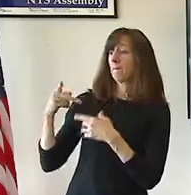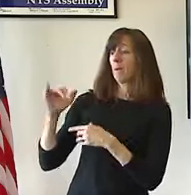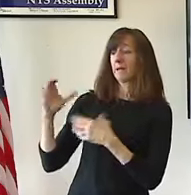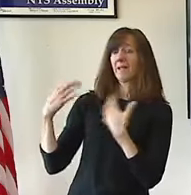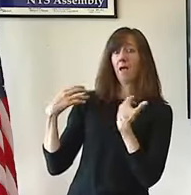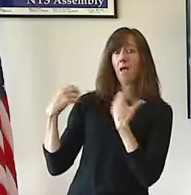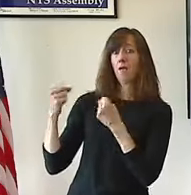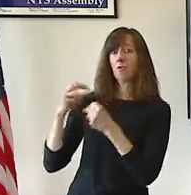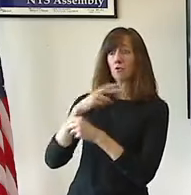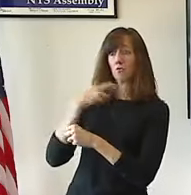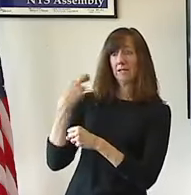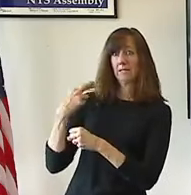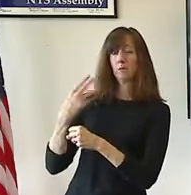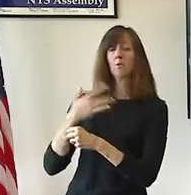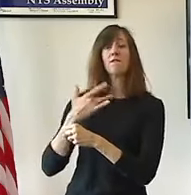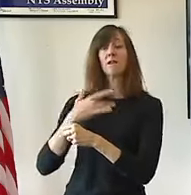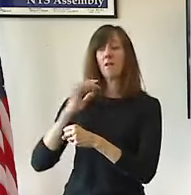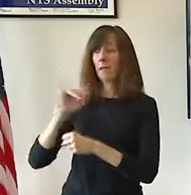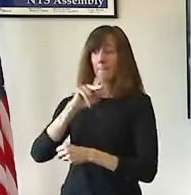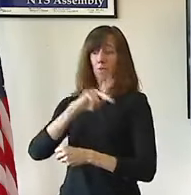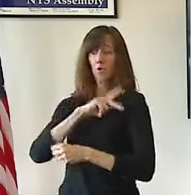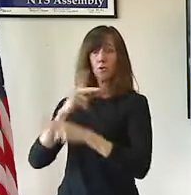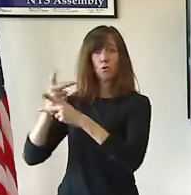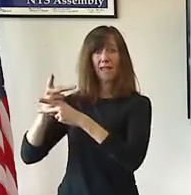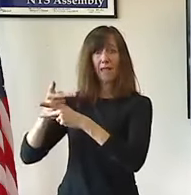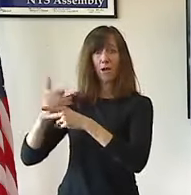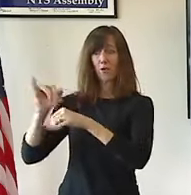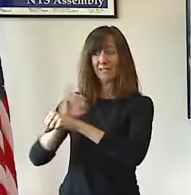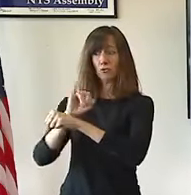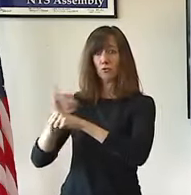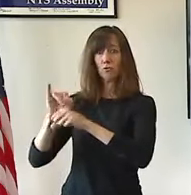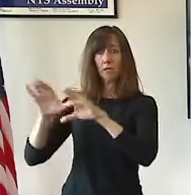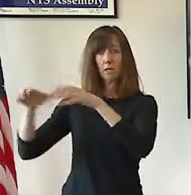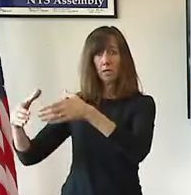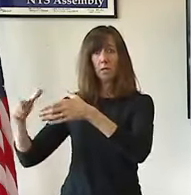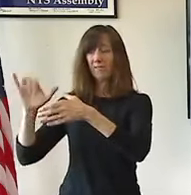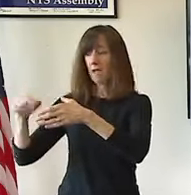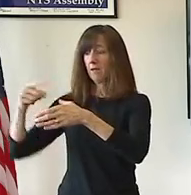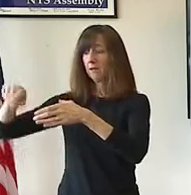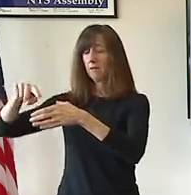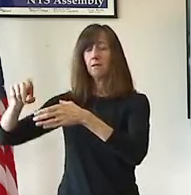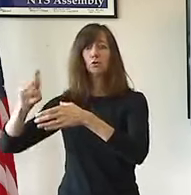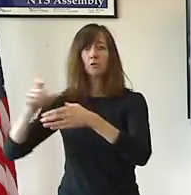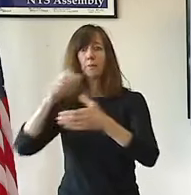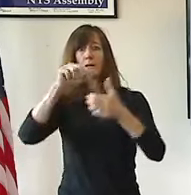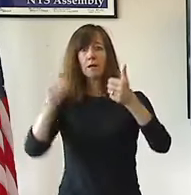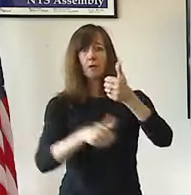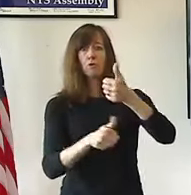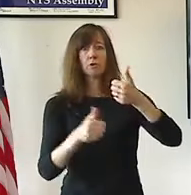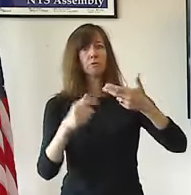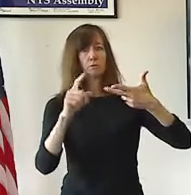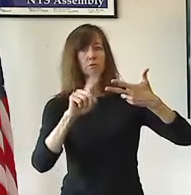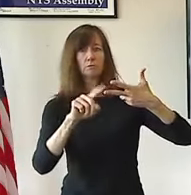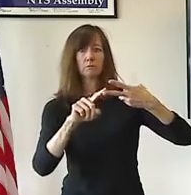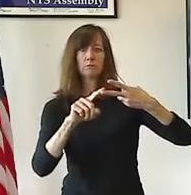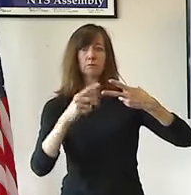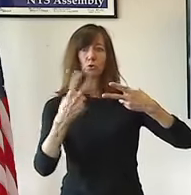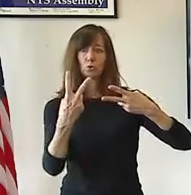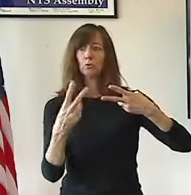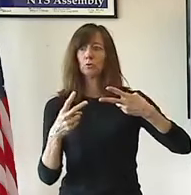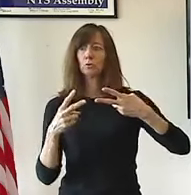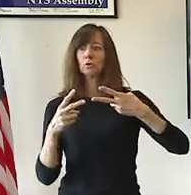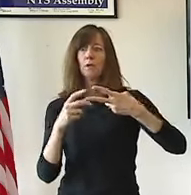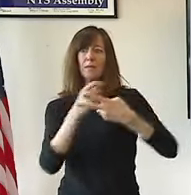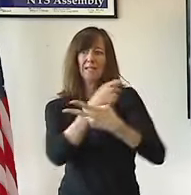that personal care industry should all fall in this category, and that we can take steps to make sure that they're supported and can